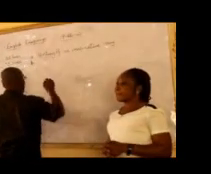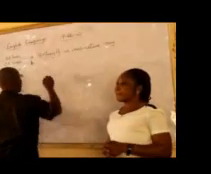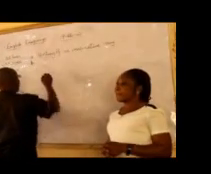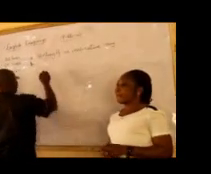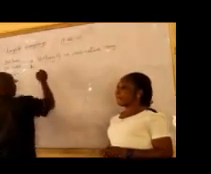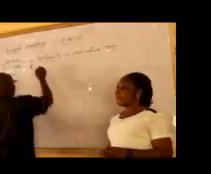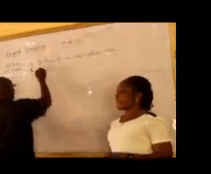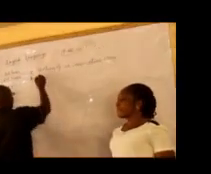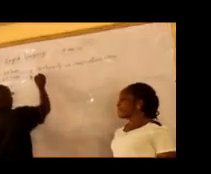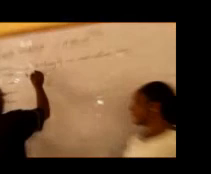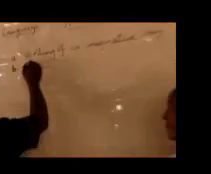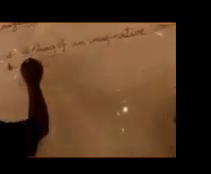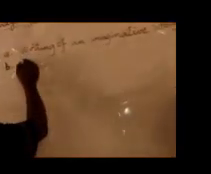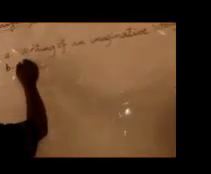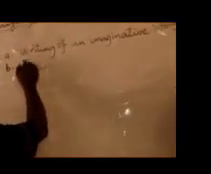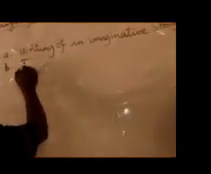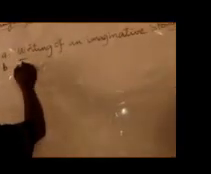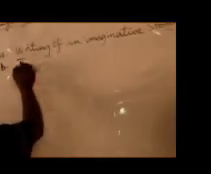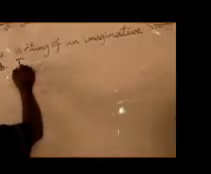travel log.